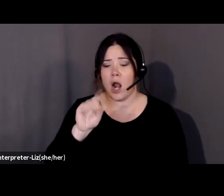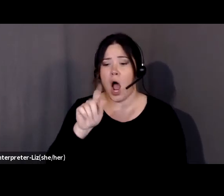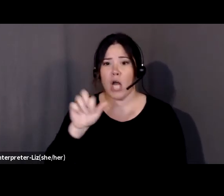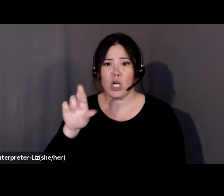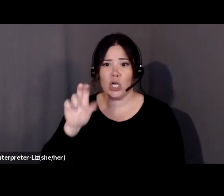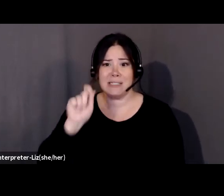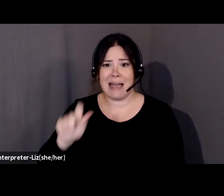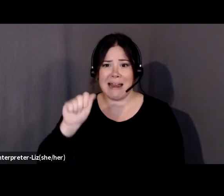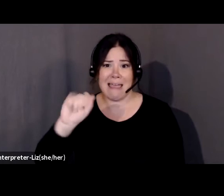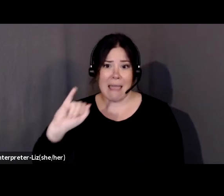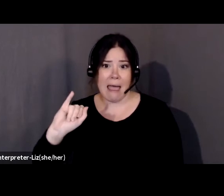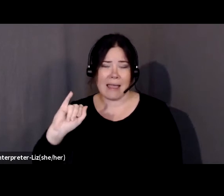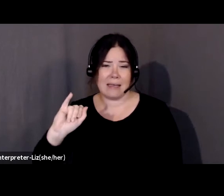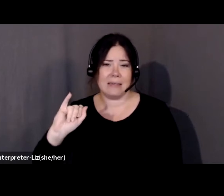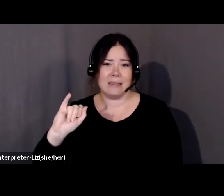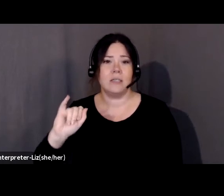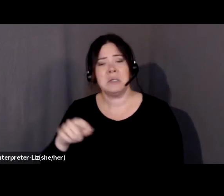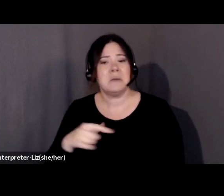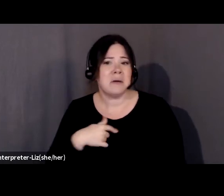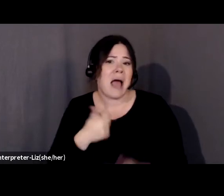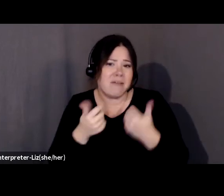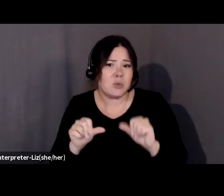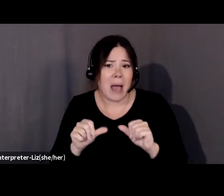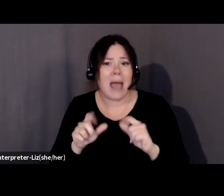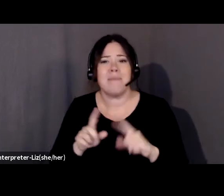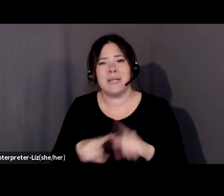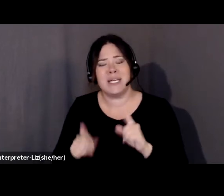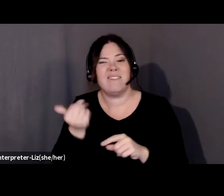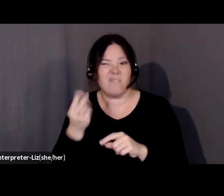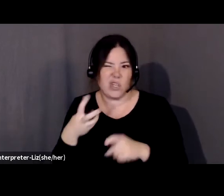I use, and so I tried it. I've had a few problems with it.